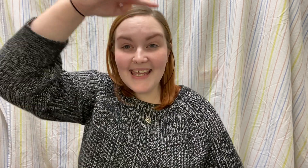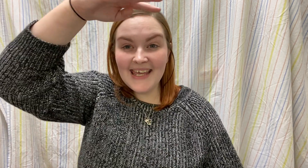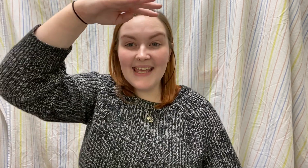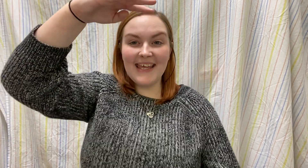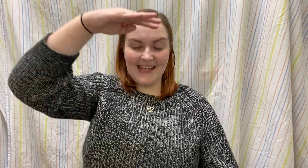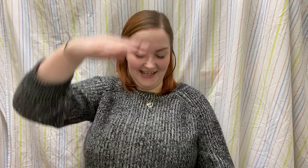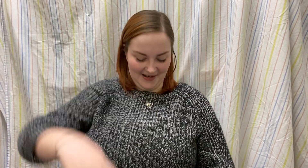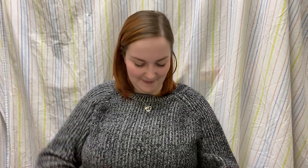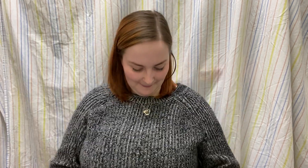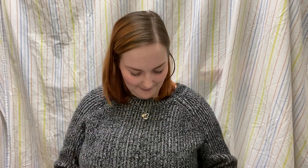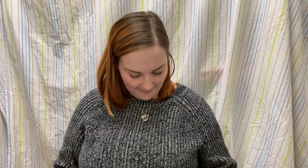Eh.